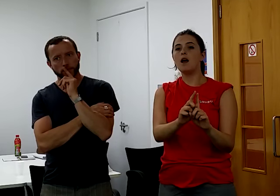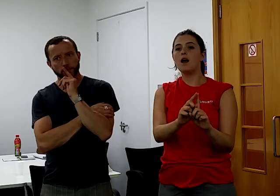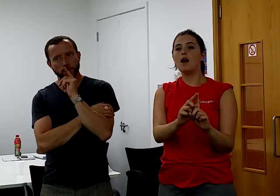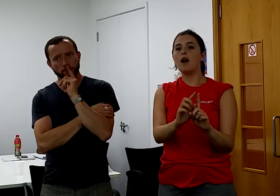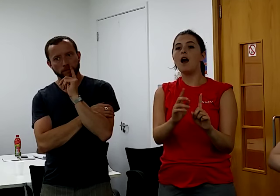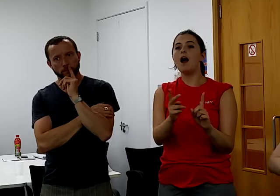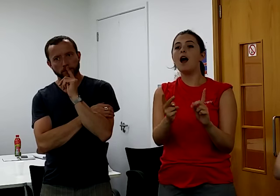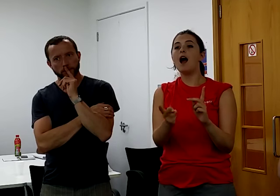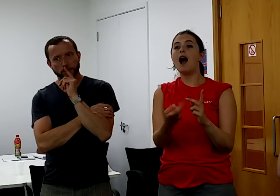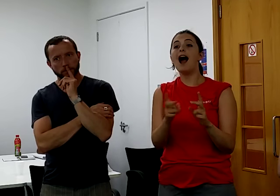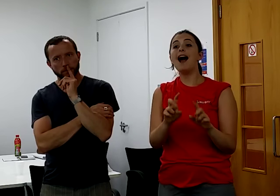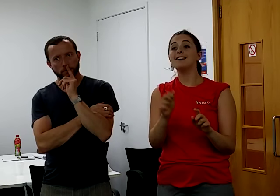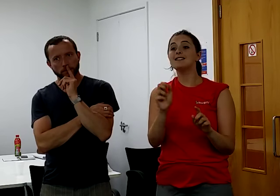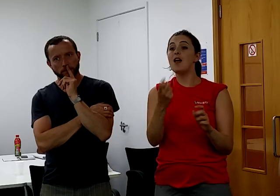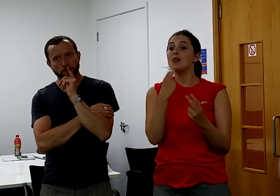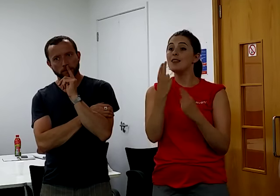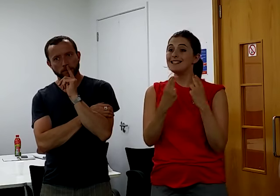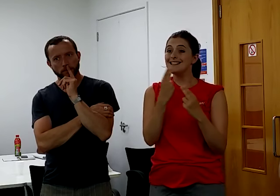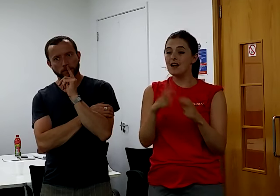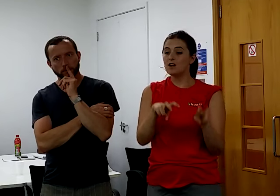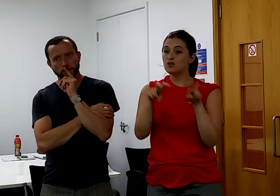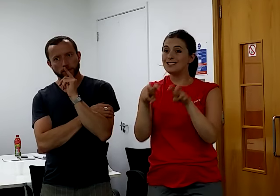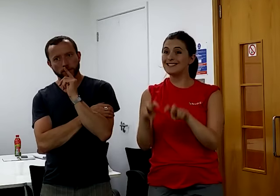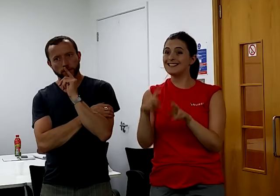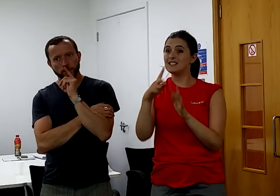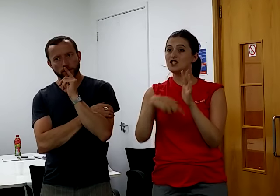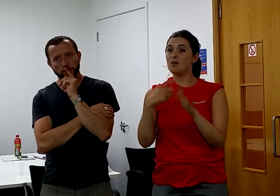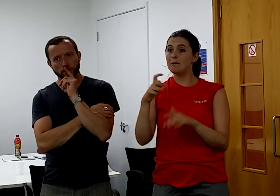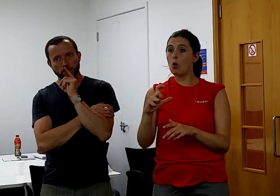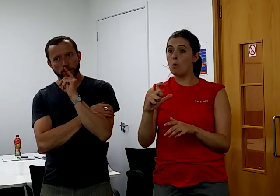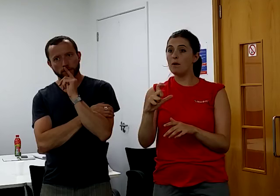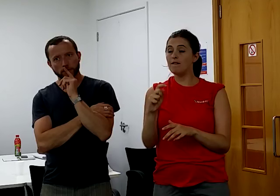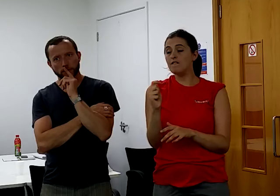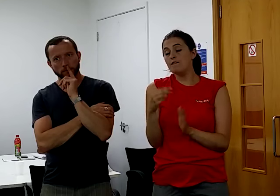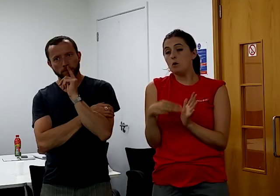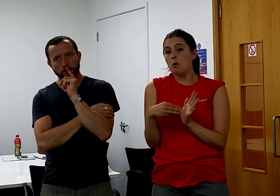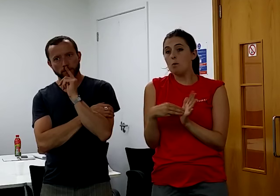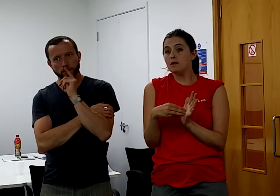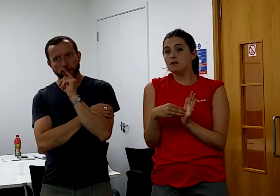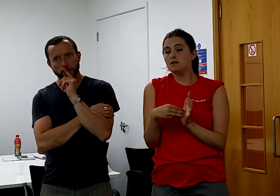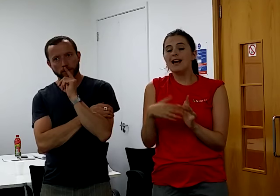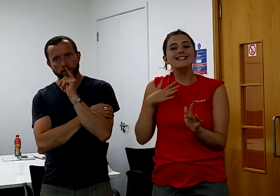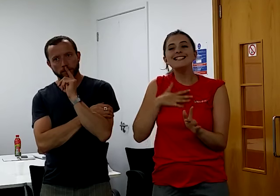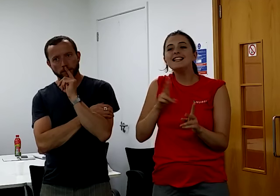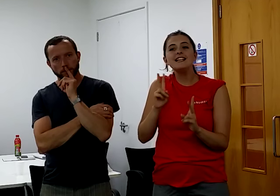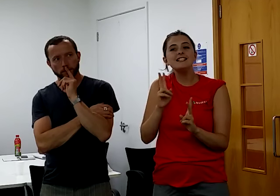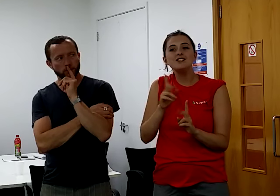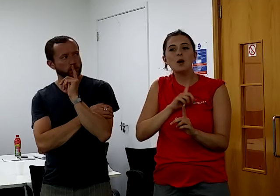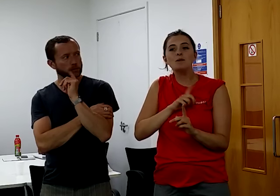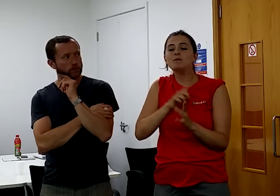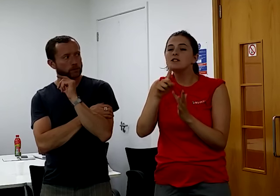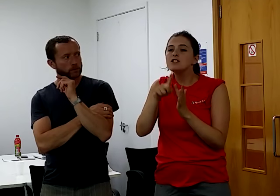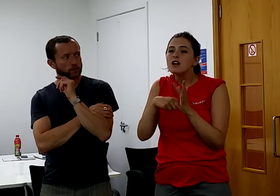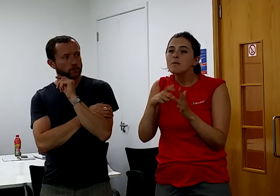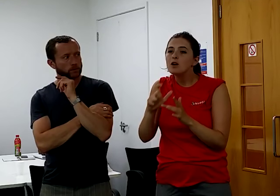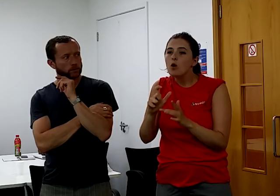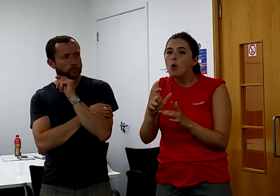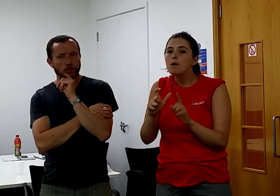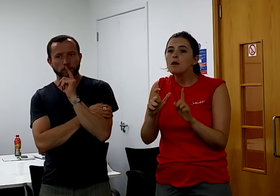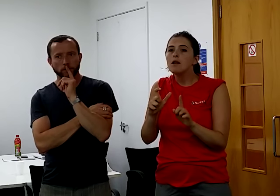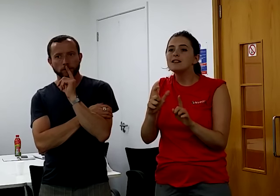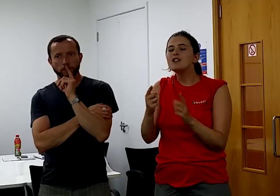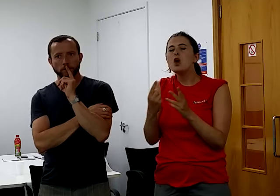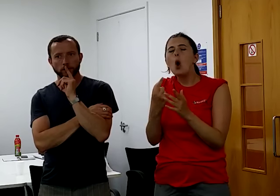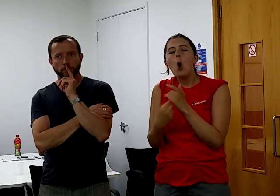of being invited to sit next to Mr. Corbyn for a few moments. And interpreter was not needed because Mr. Corbyn is probably the